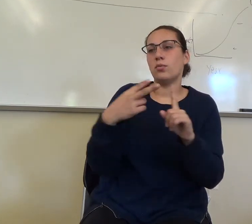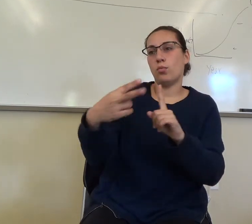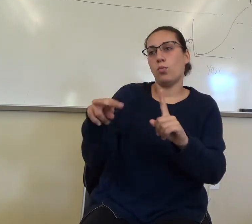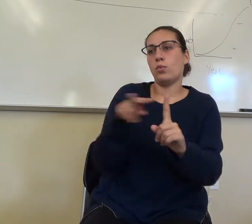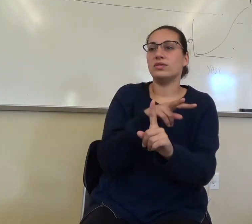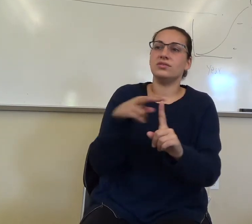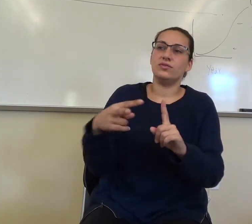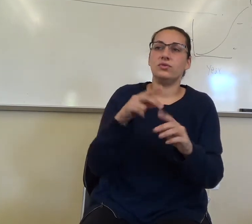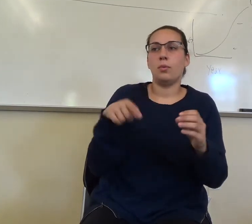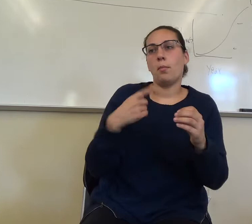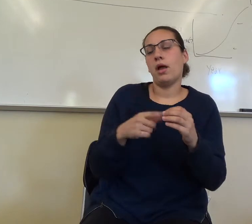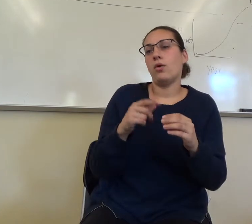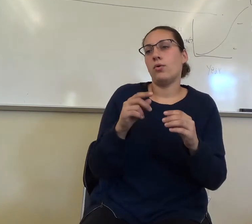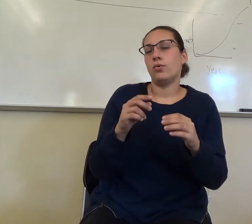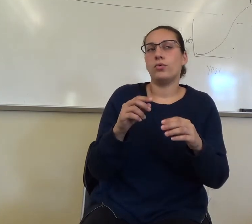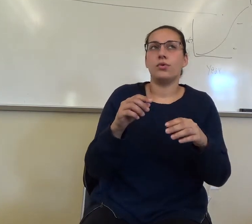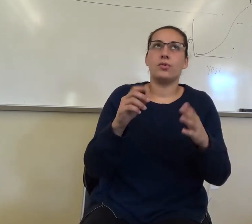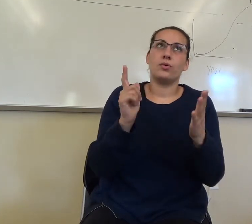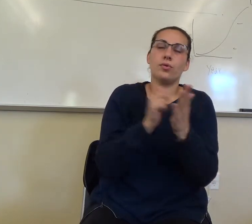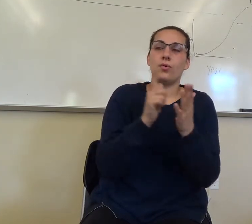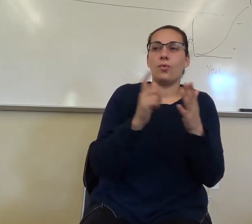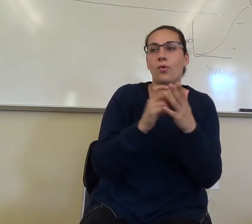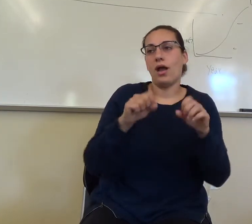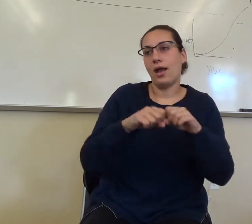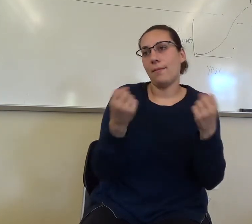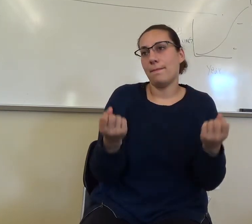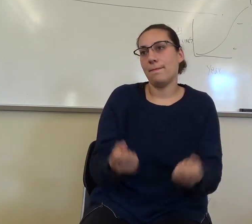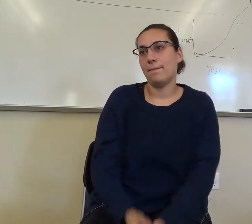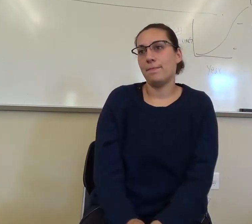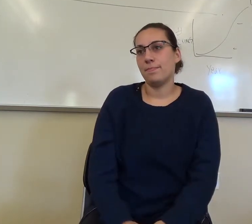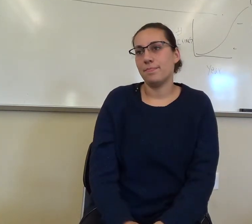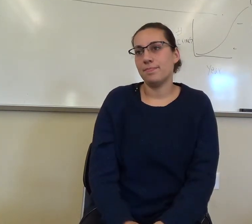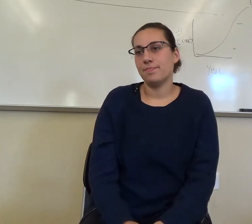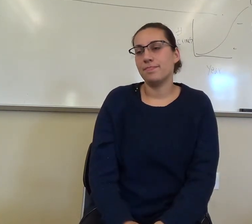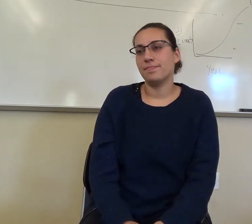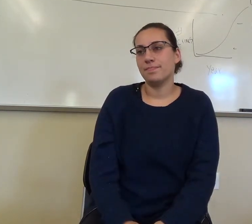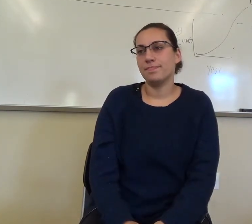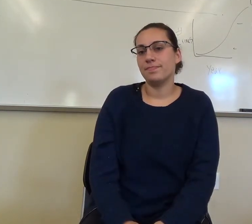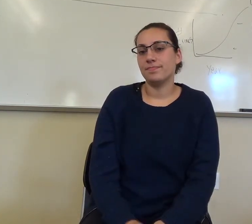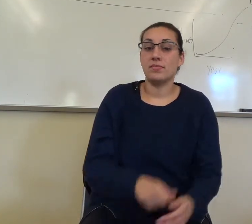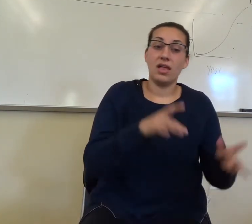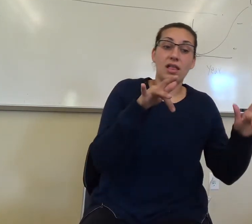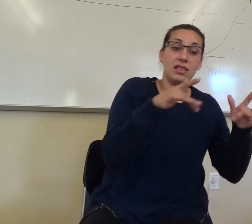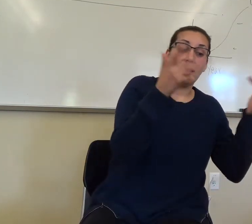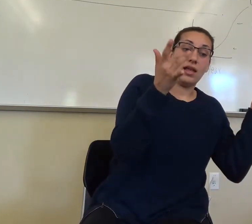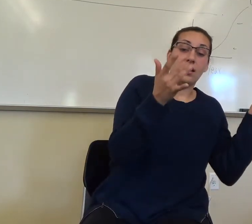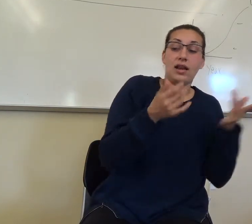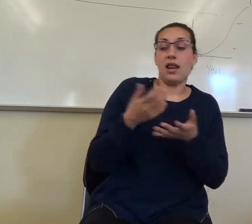something. Okay, but have works better. Light and heavy TV viewers have different outlooks on crime.